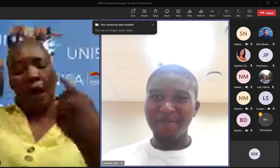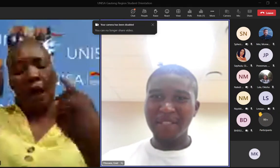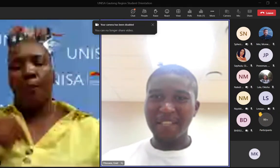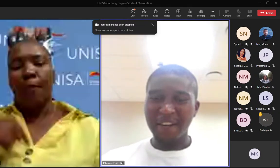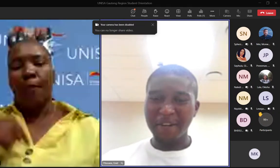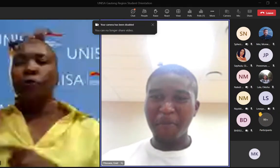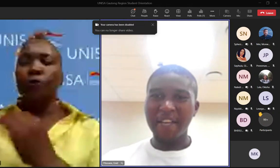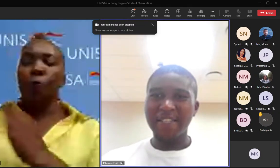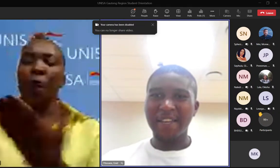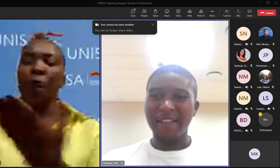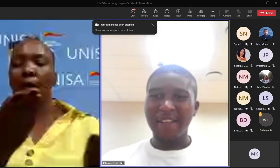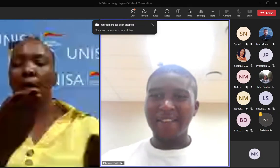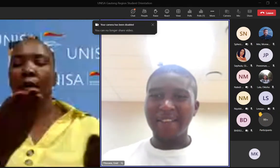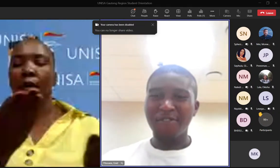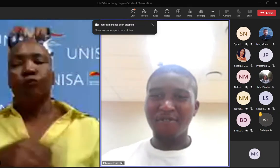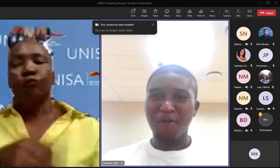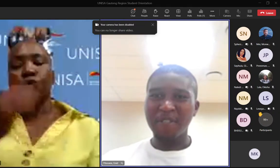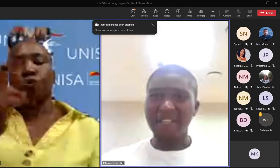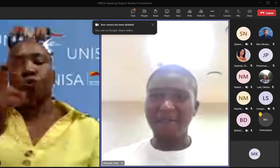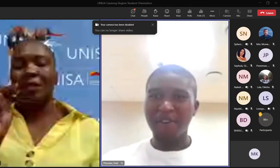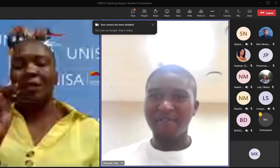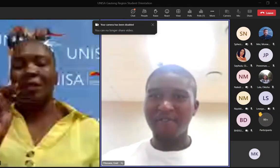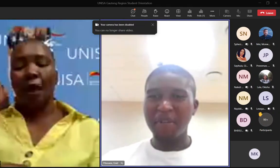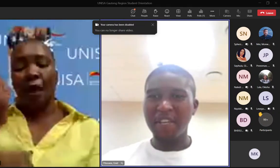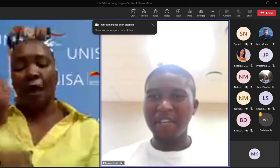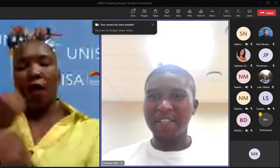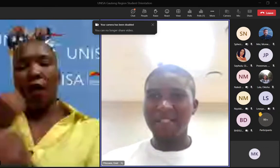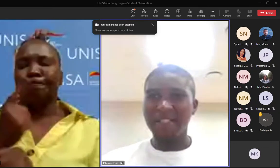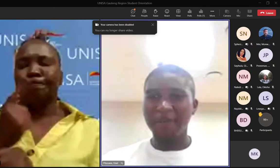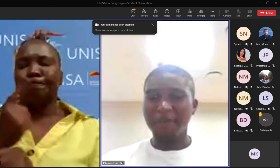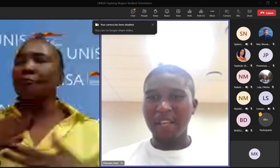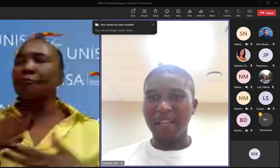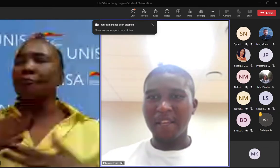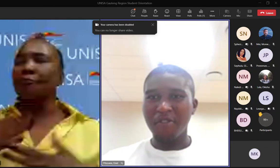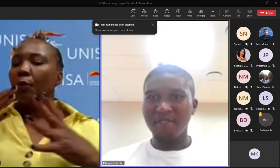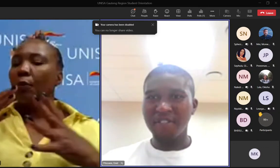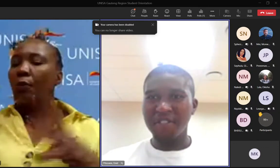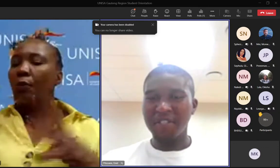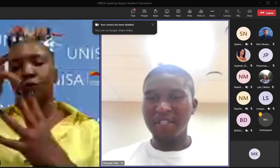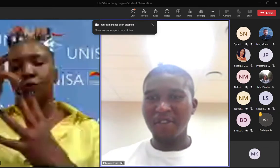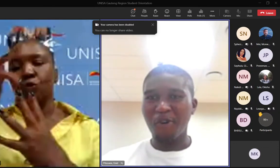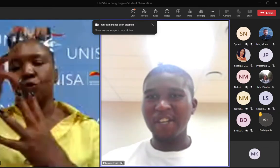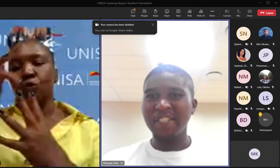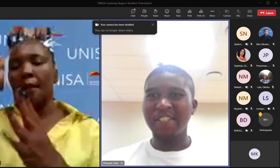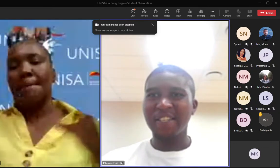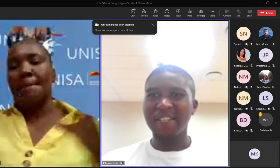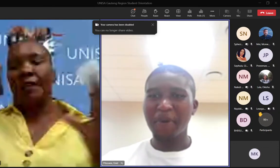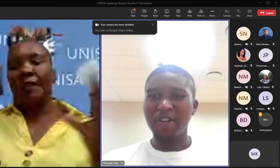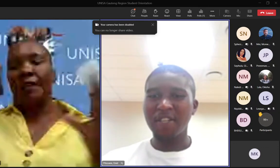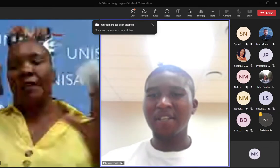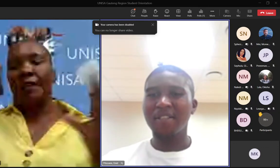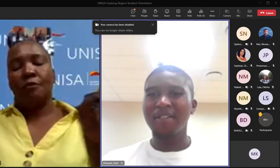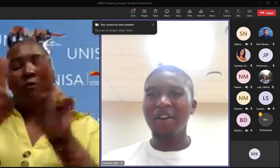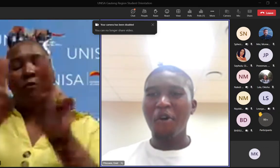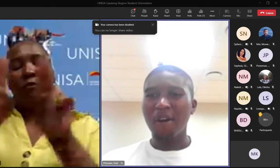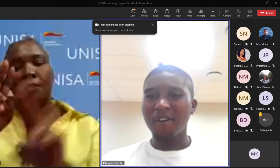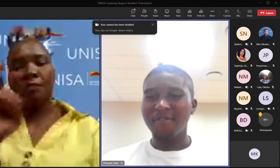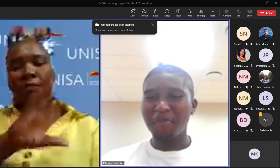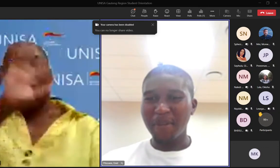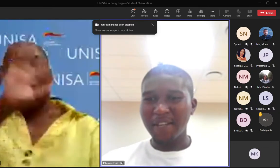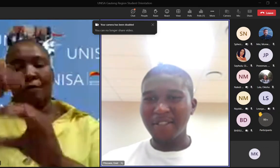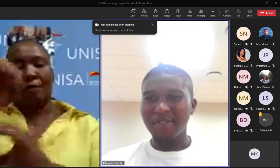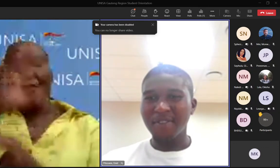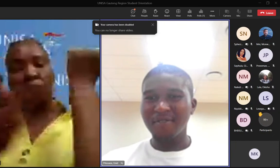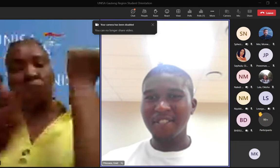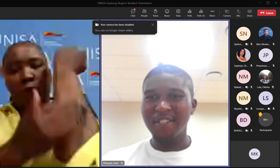gauteng it is with great pleasure that you have chosen one of the biggest university in the continent but not